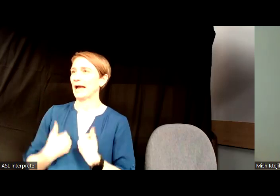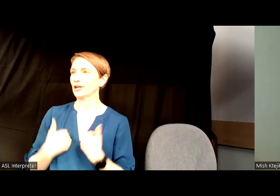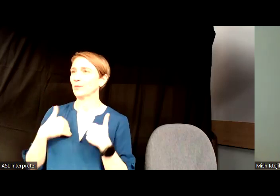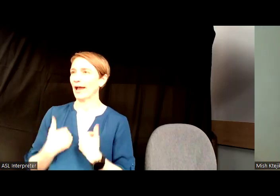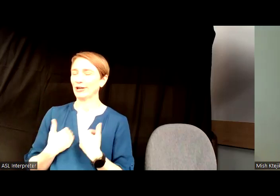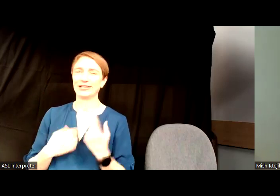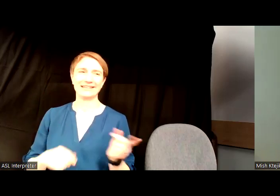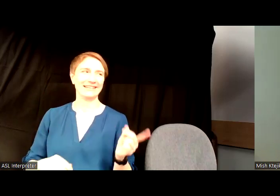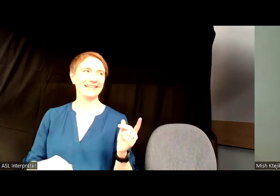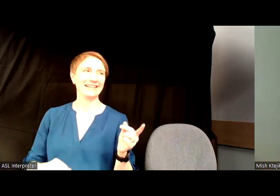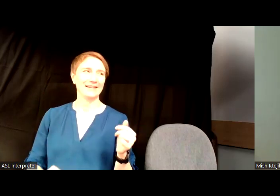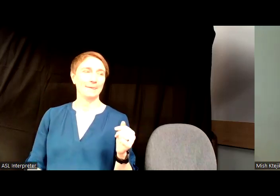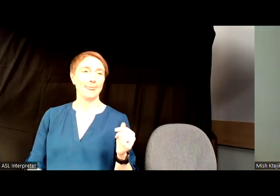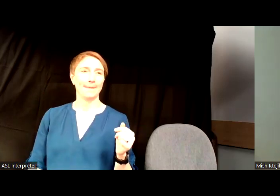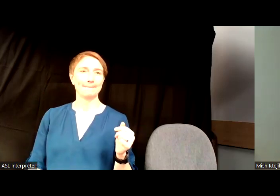any case doesn't.